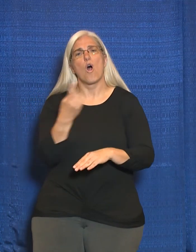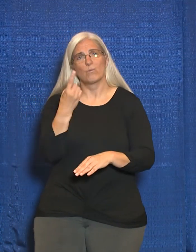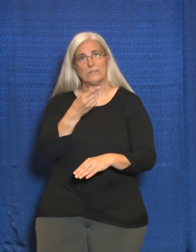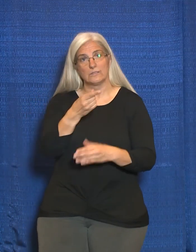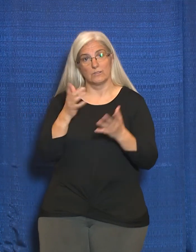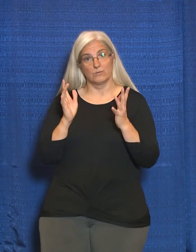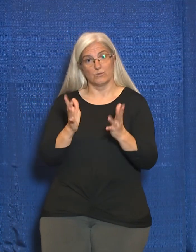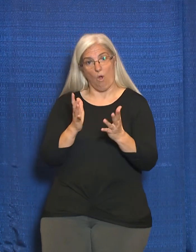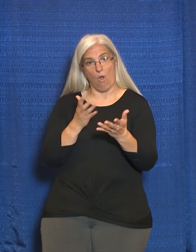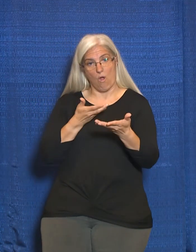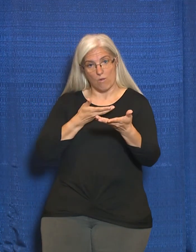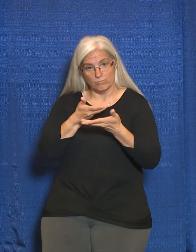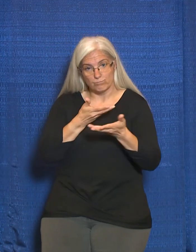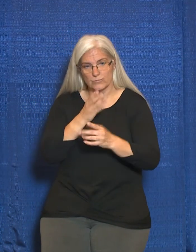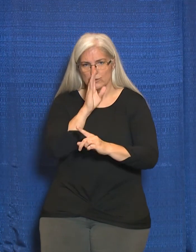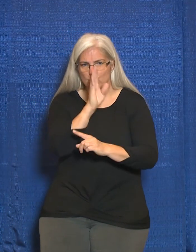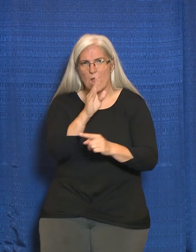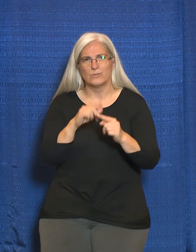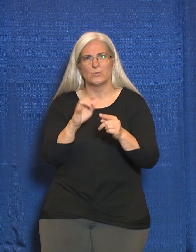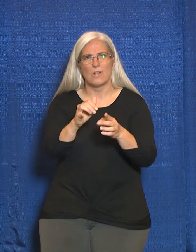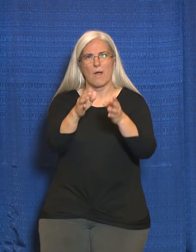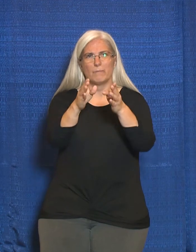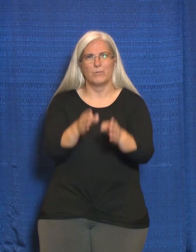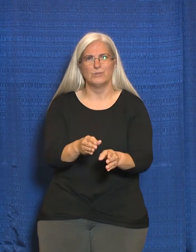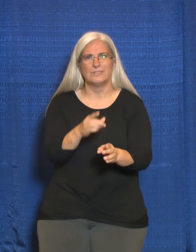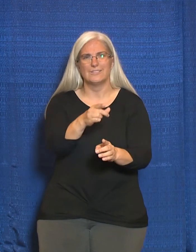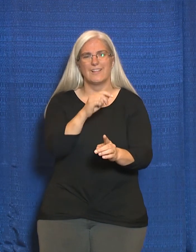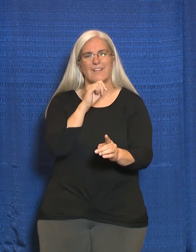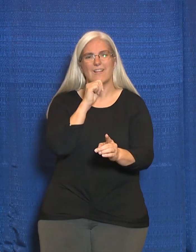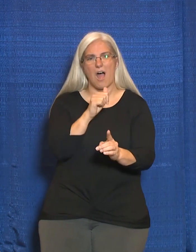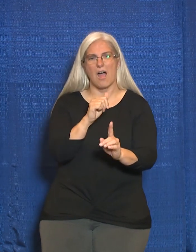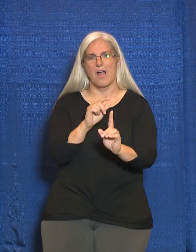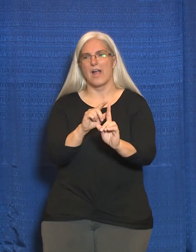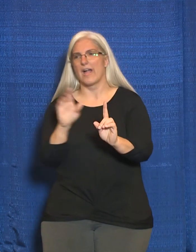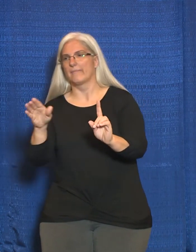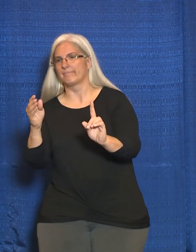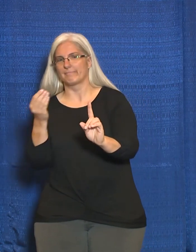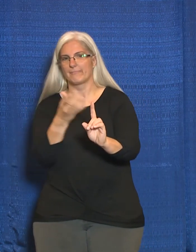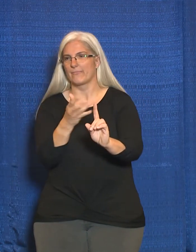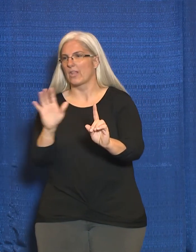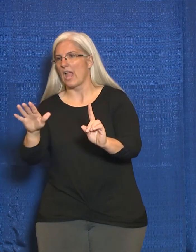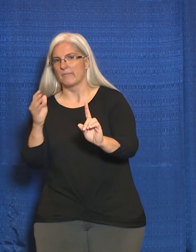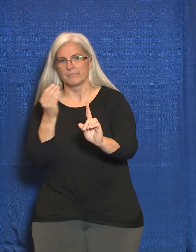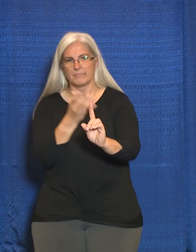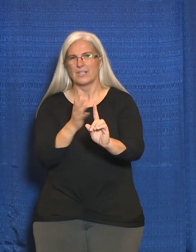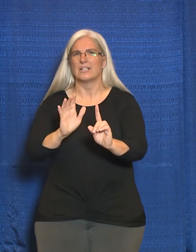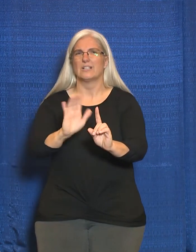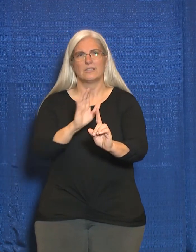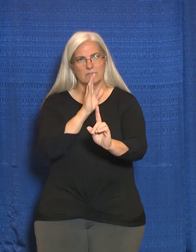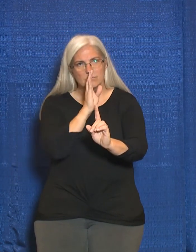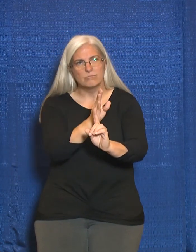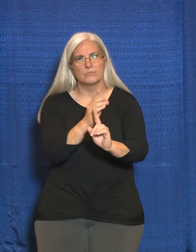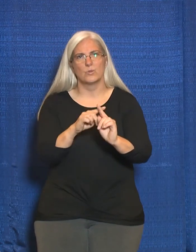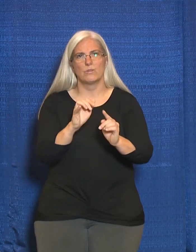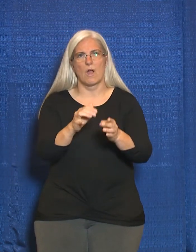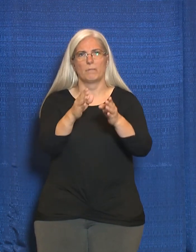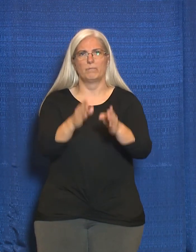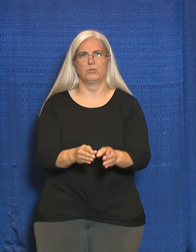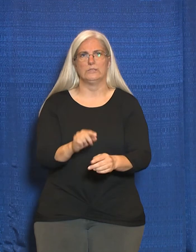Always speak directly to the person you are assisting, rather than any person who may be accompanying them.